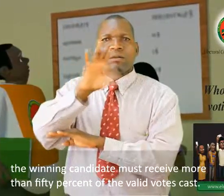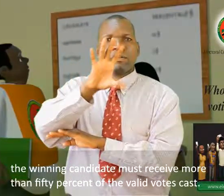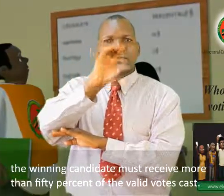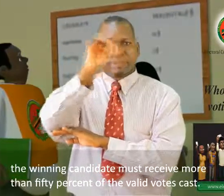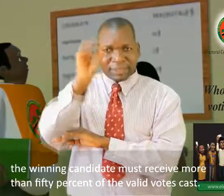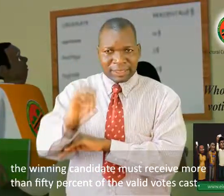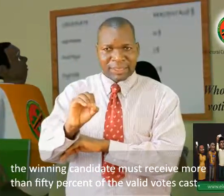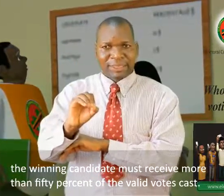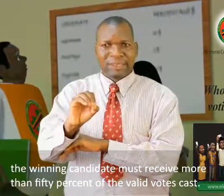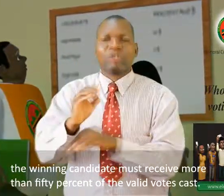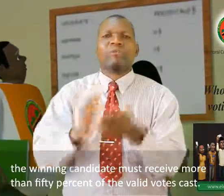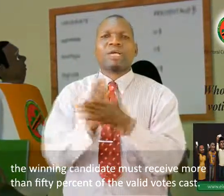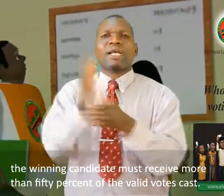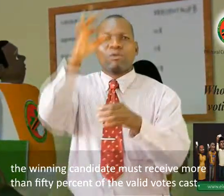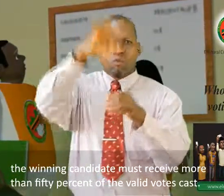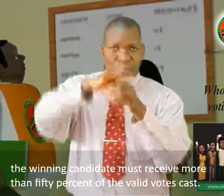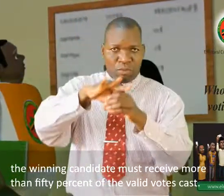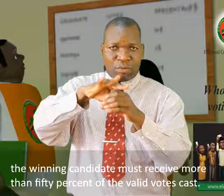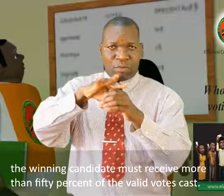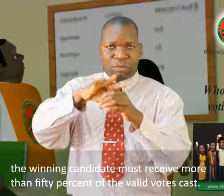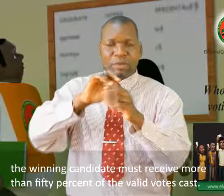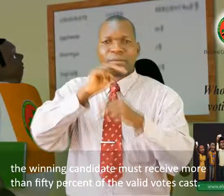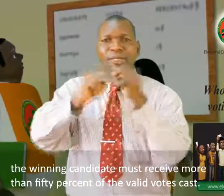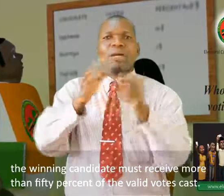50% of the valid votes cast.